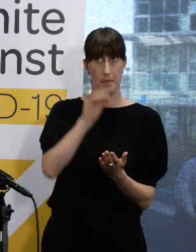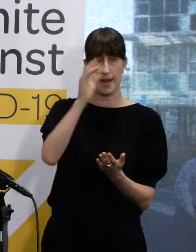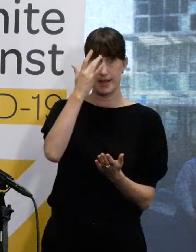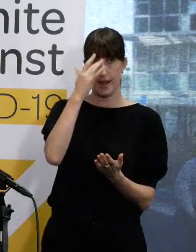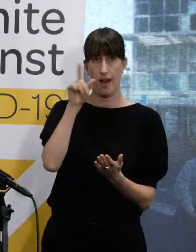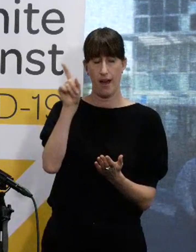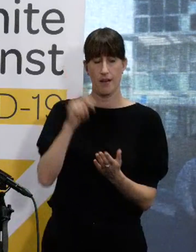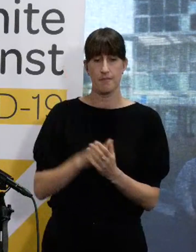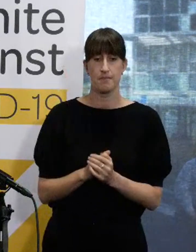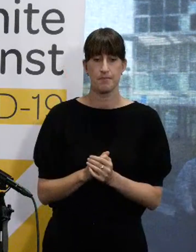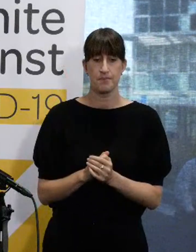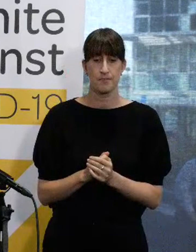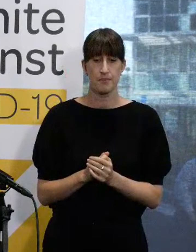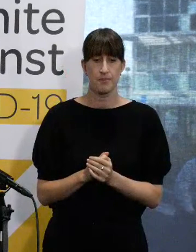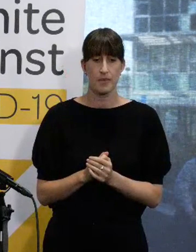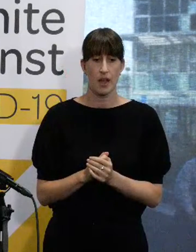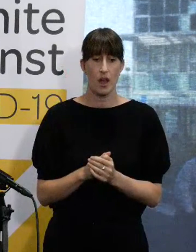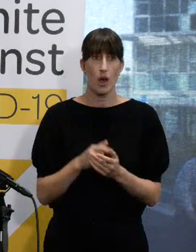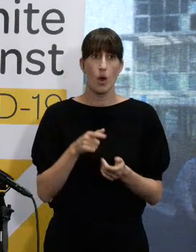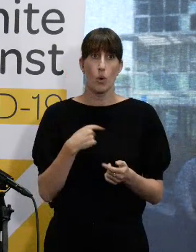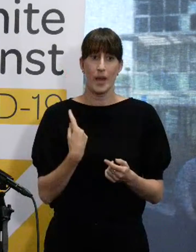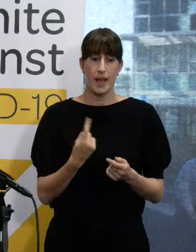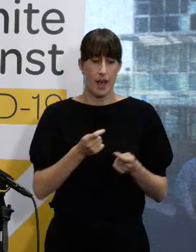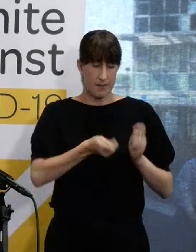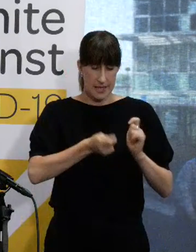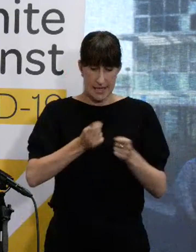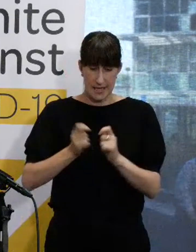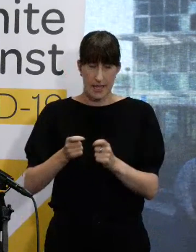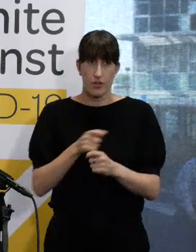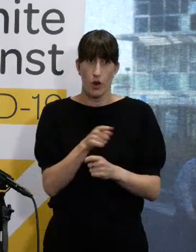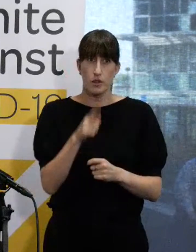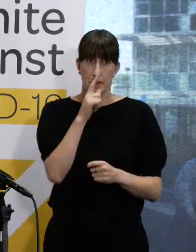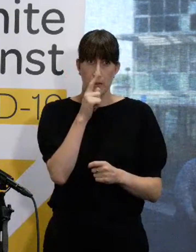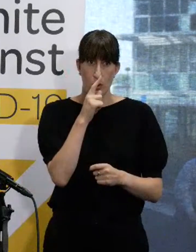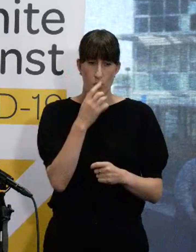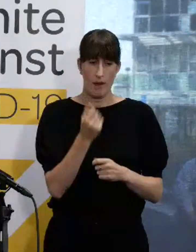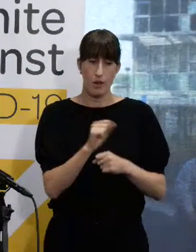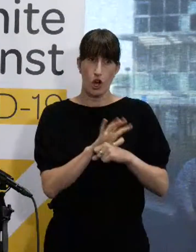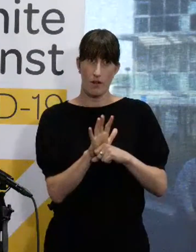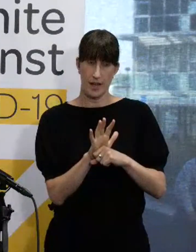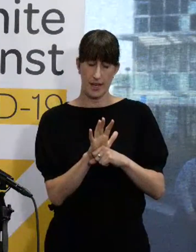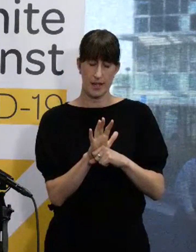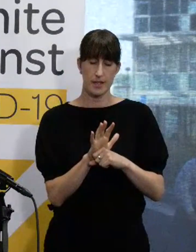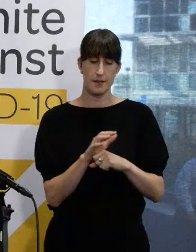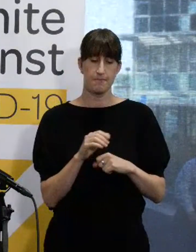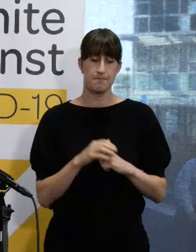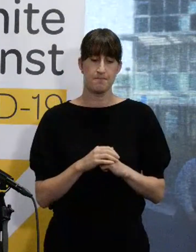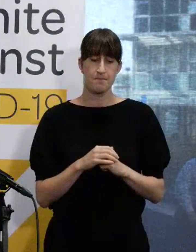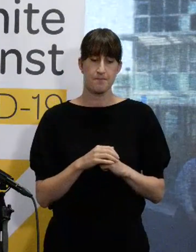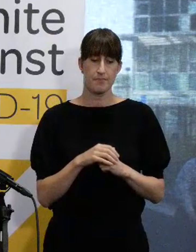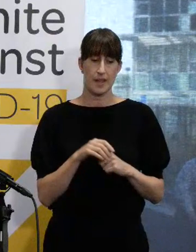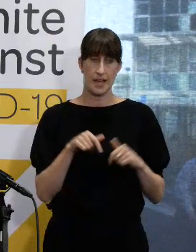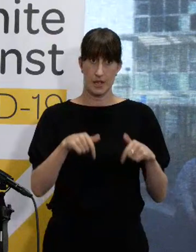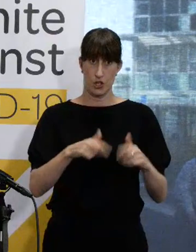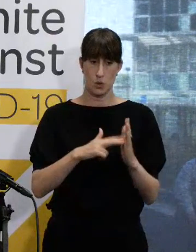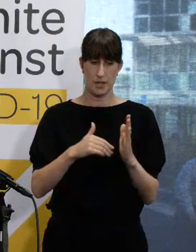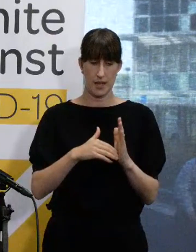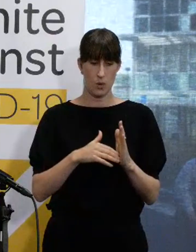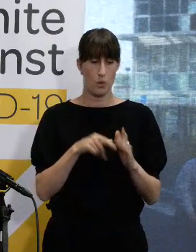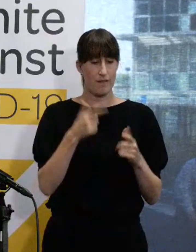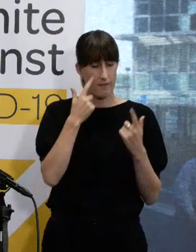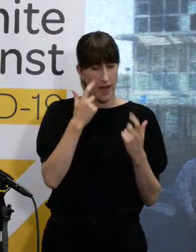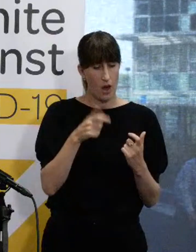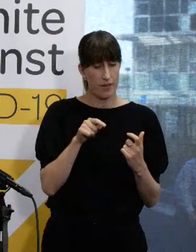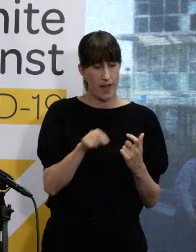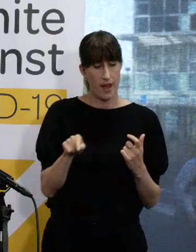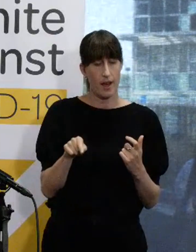the positive PCR results, test results here, our assessment is that these are recent onset